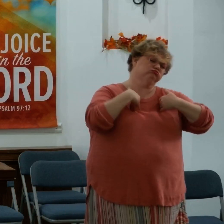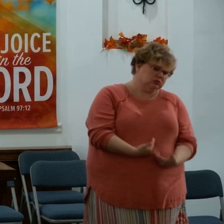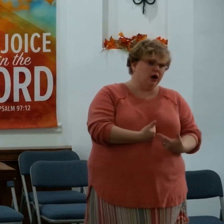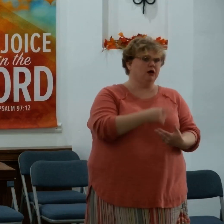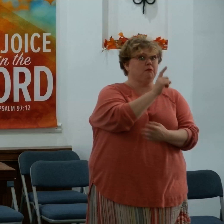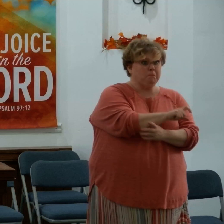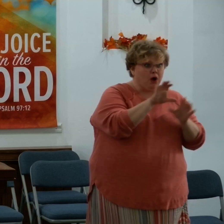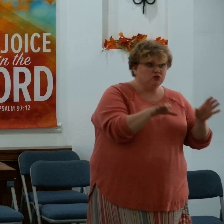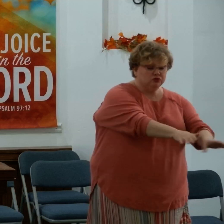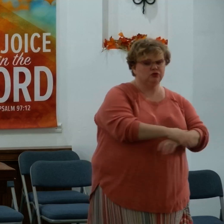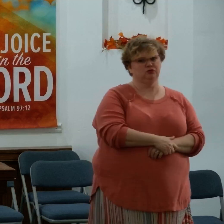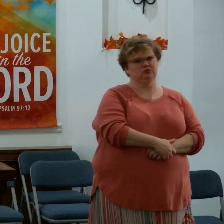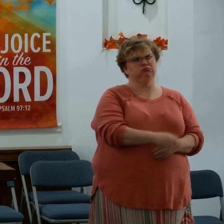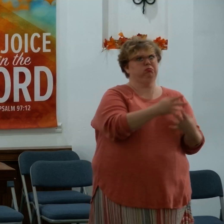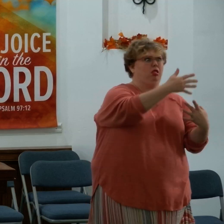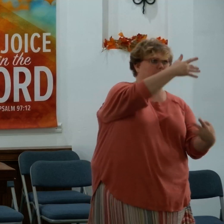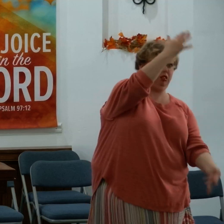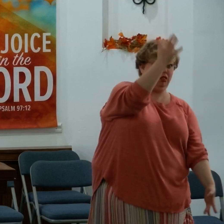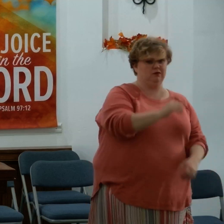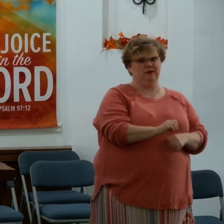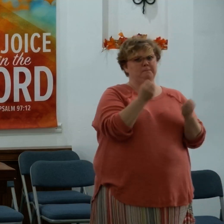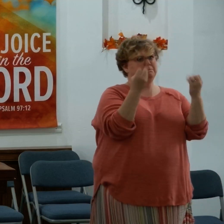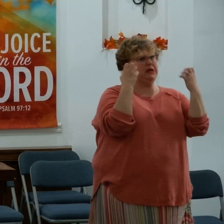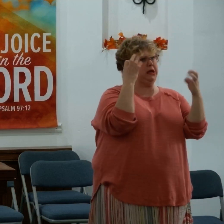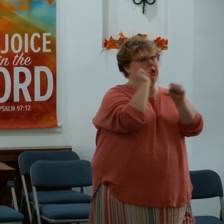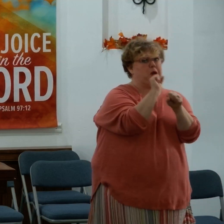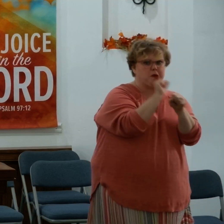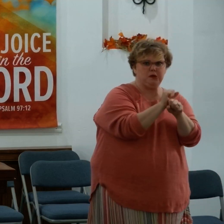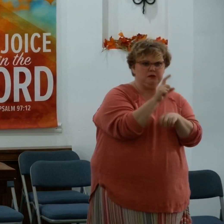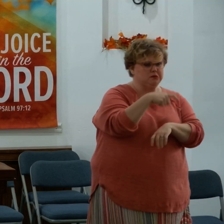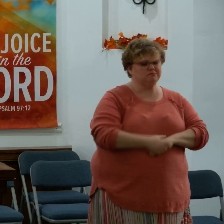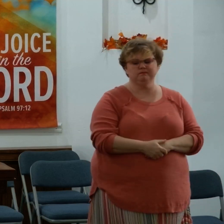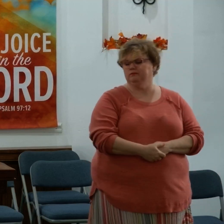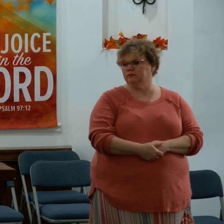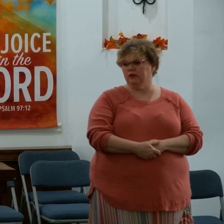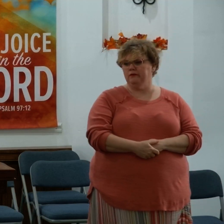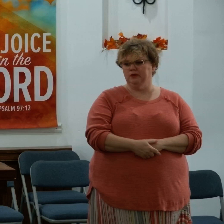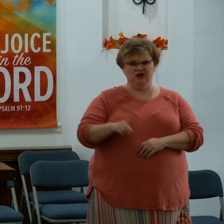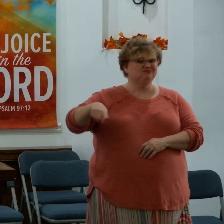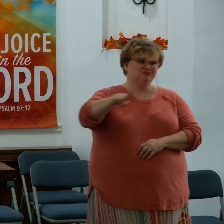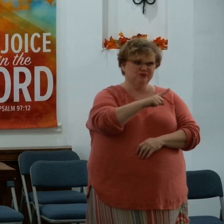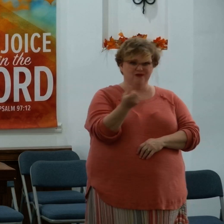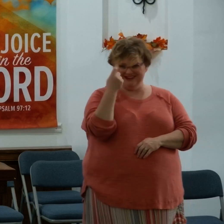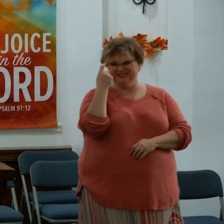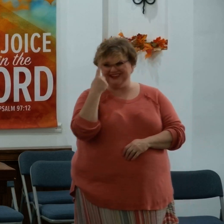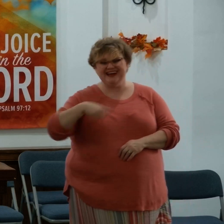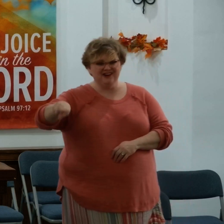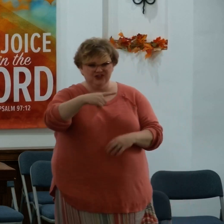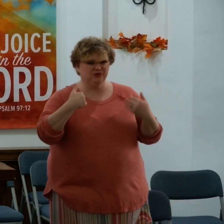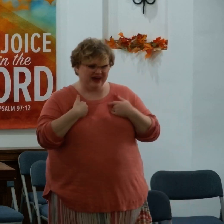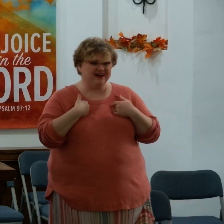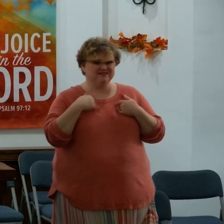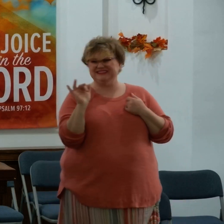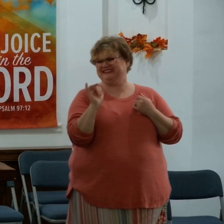business. It was long. Chores of many. Y'all know what I'm talking about. Every one of y'all. Y'all had a got-to mama and a